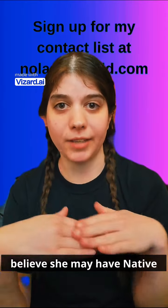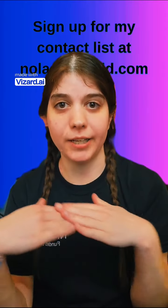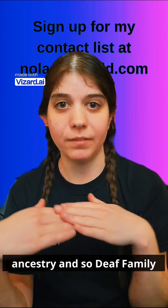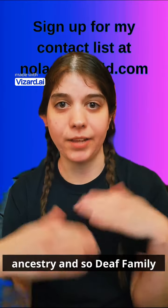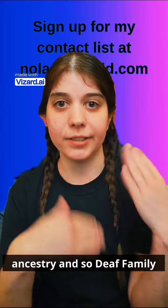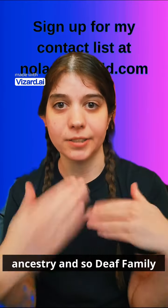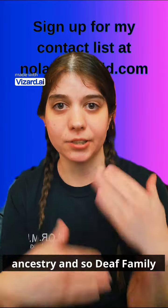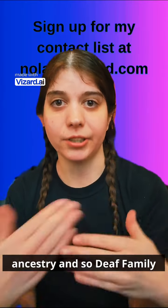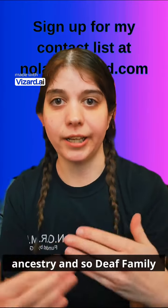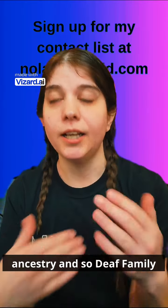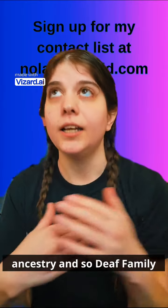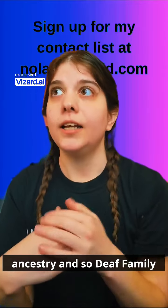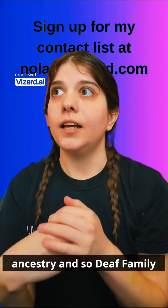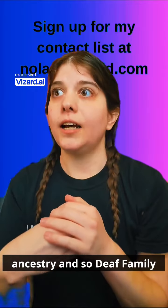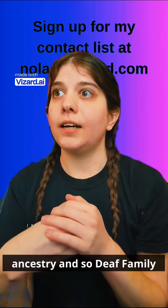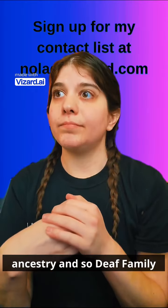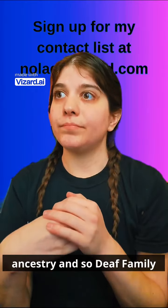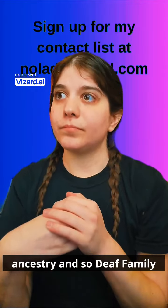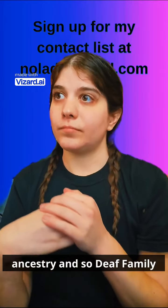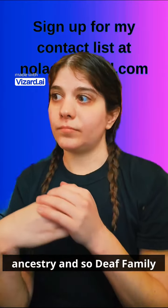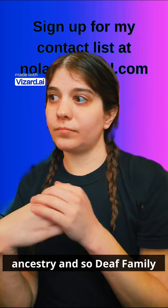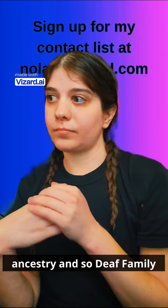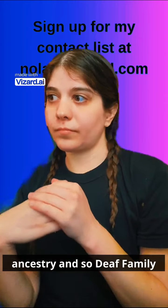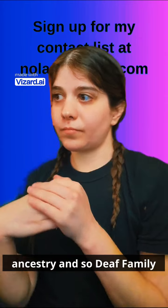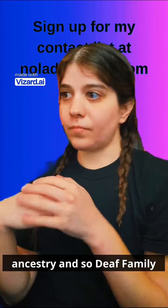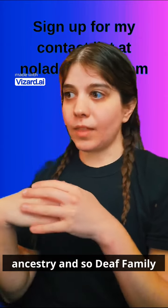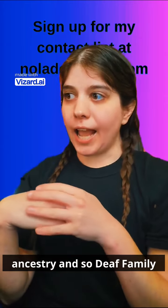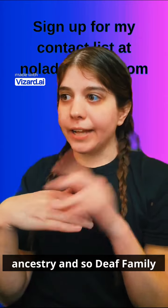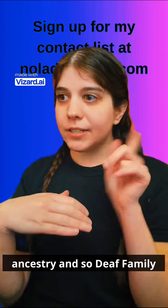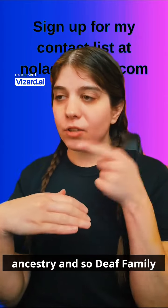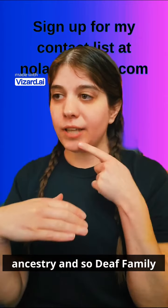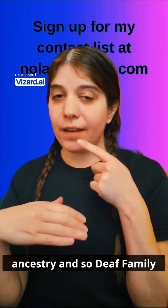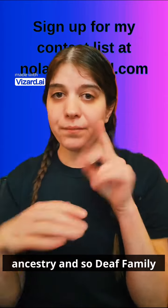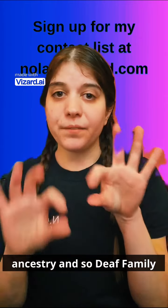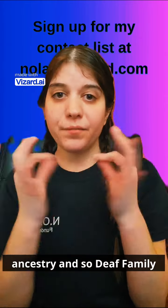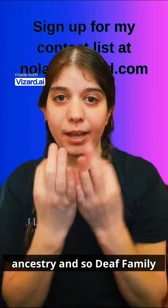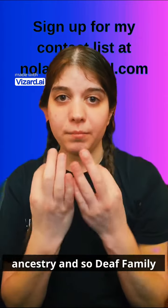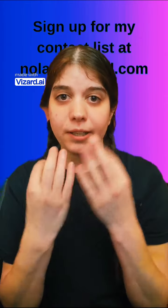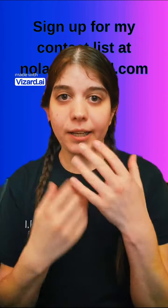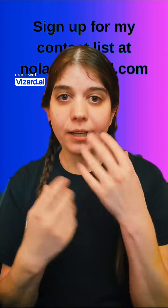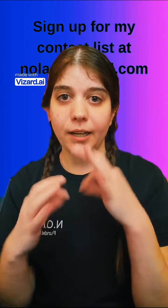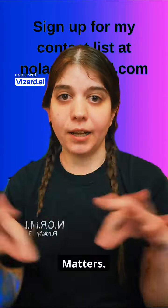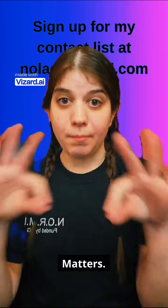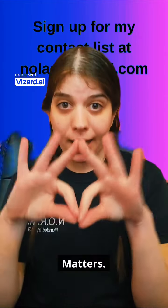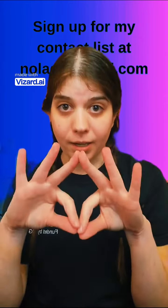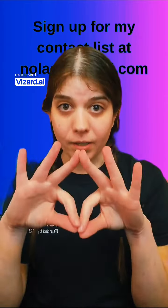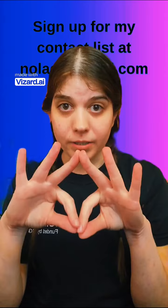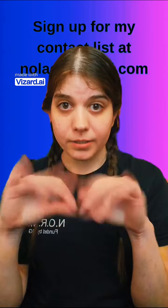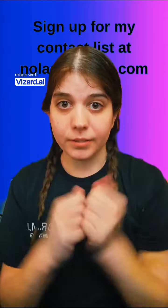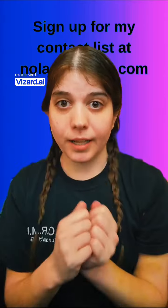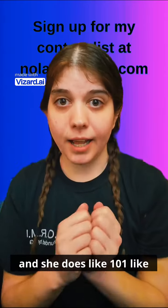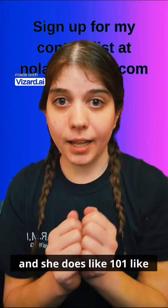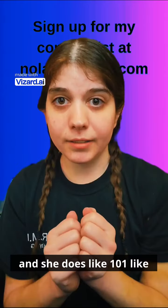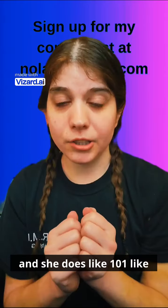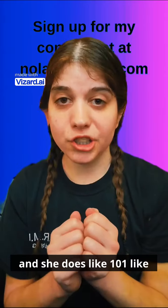Native ancestry. And so Deaf Family Matters. And she